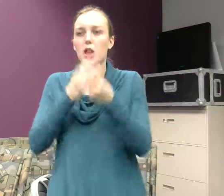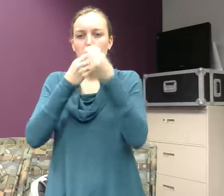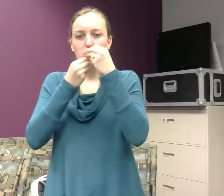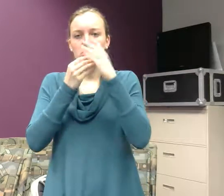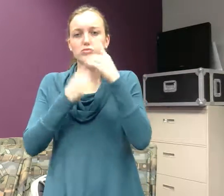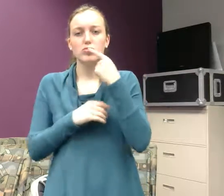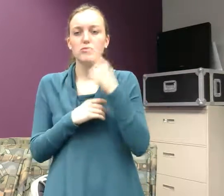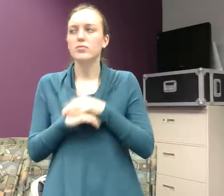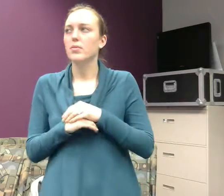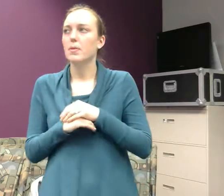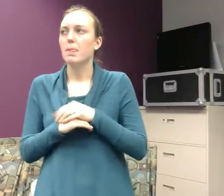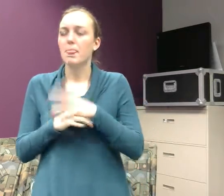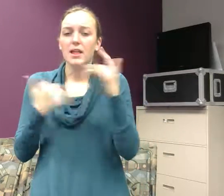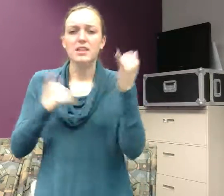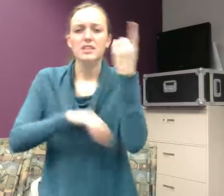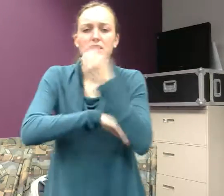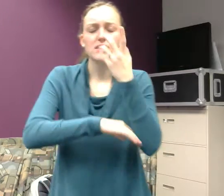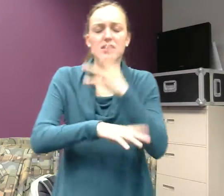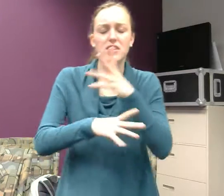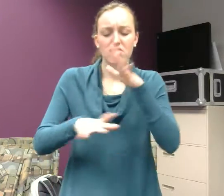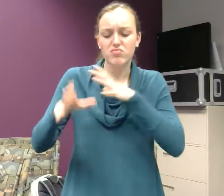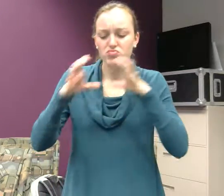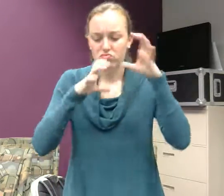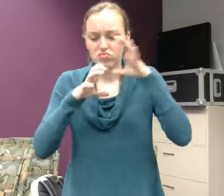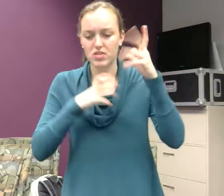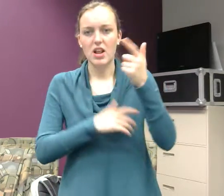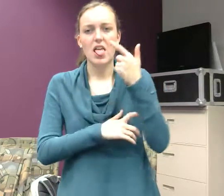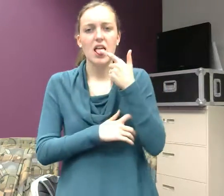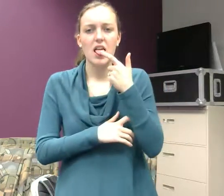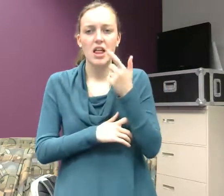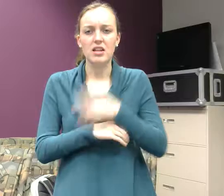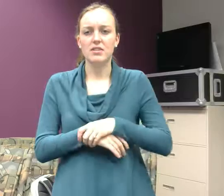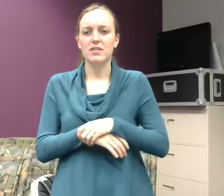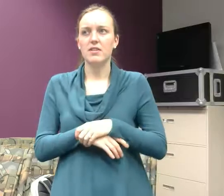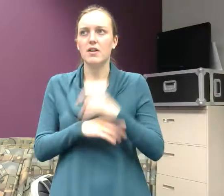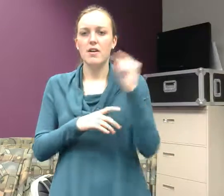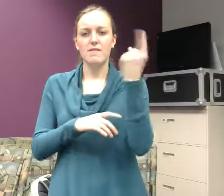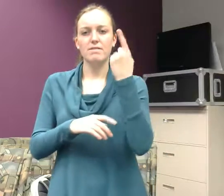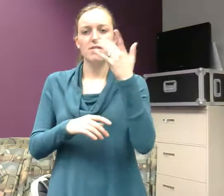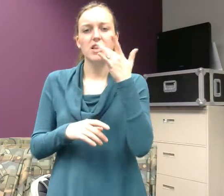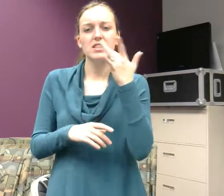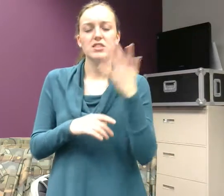investigation is really about the tongue. When you first taste food, now it just seems like you know it's good or it's